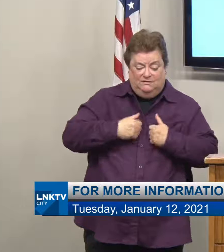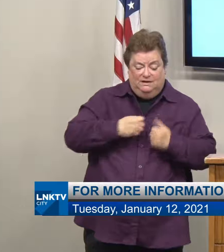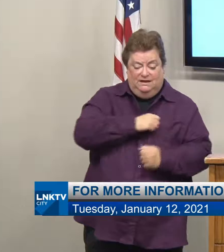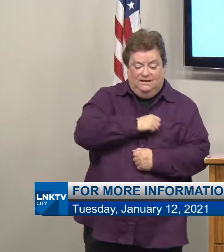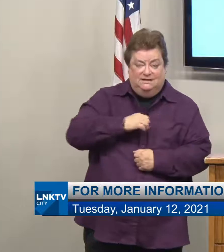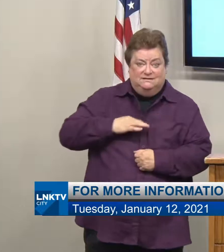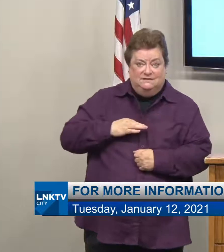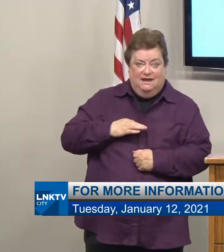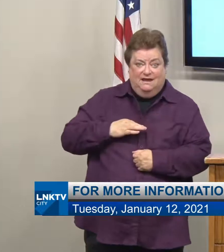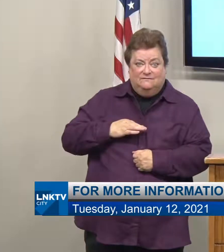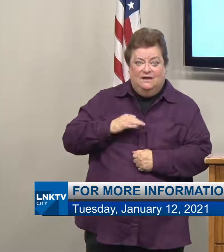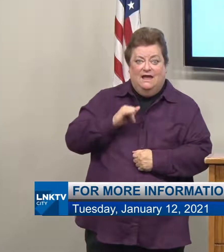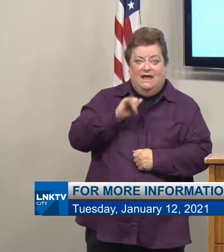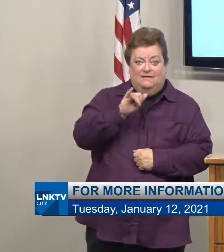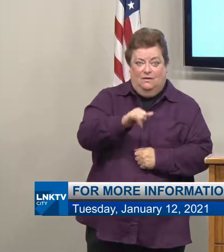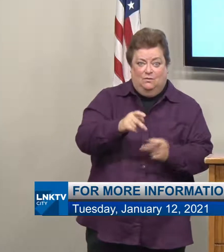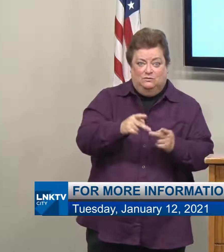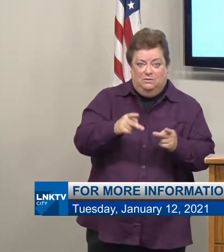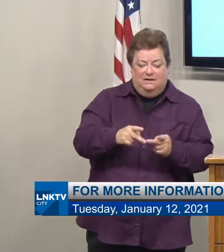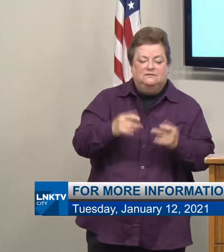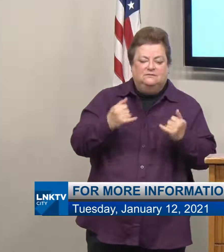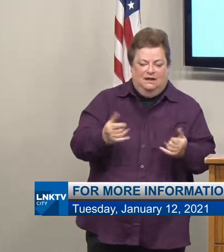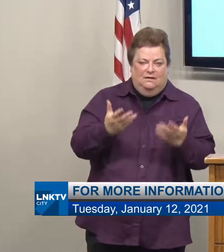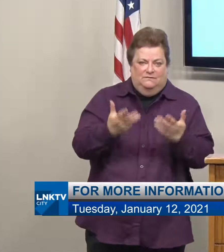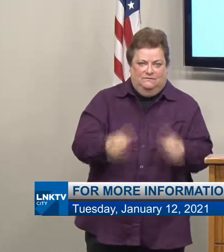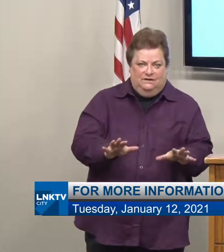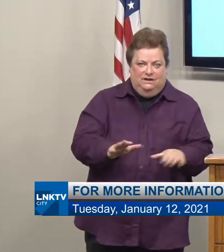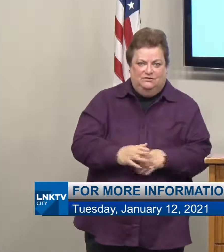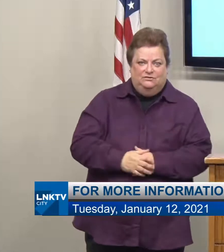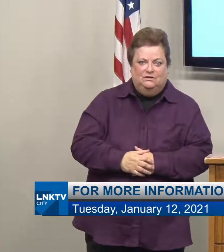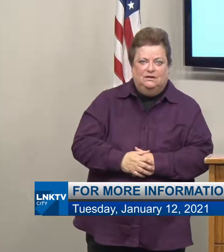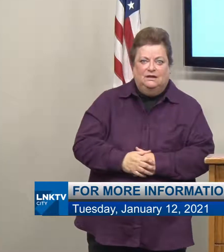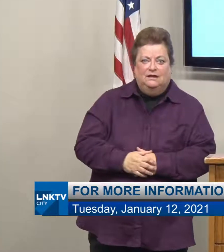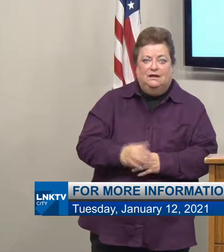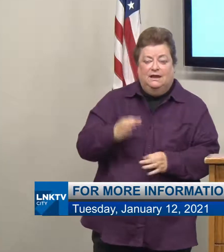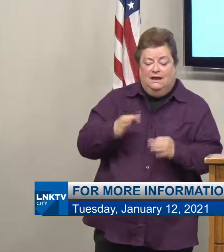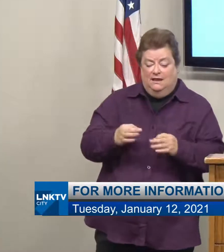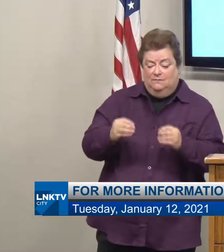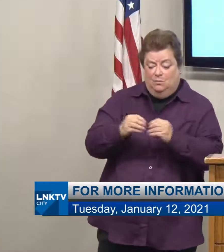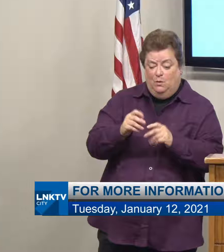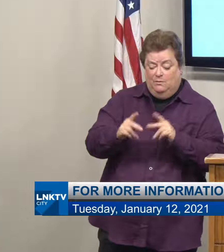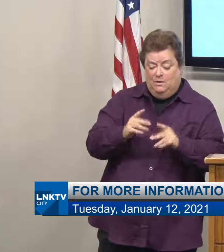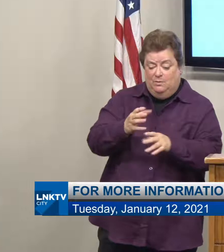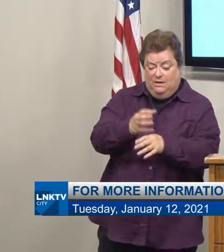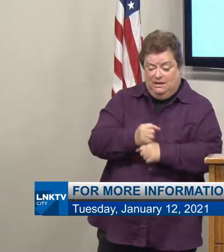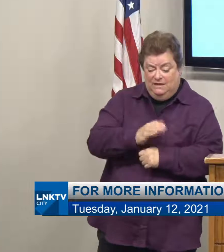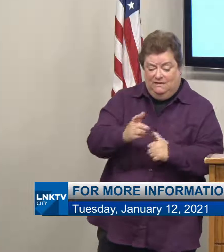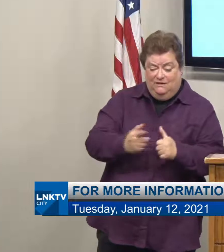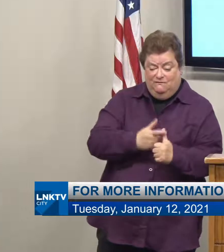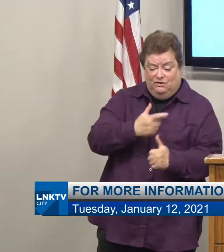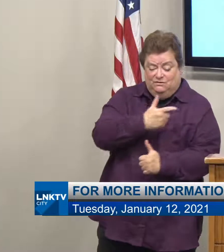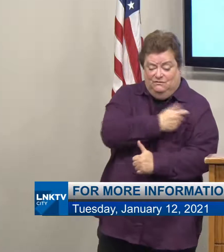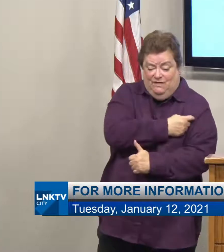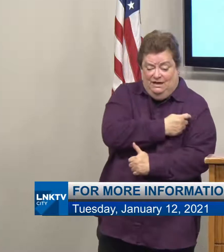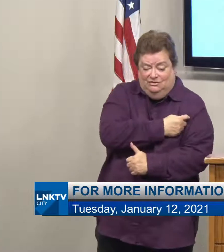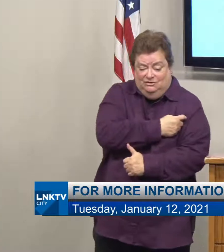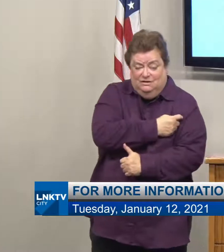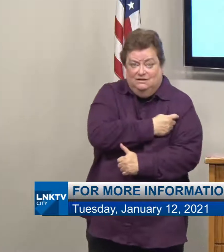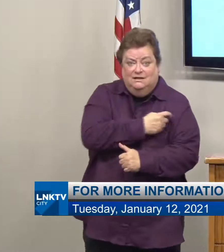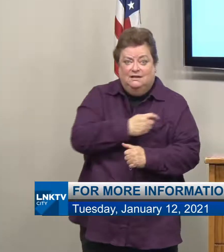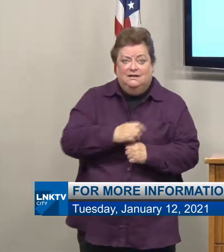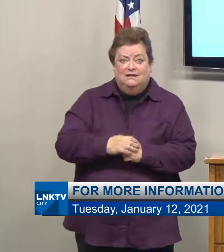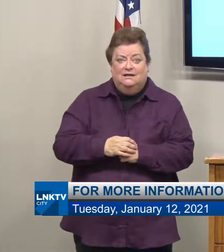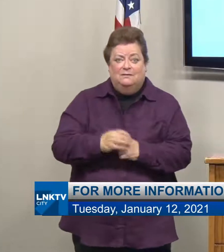at those facilities is now complete. As more people receive their first dose of this safe and effective